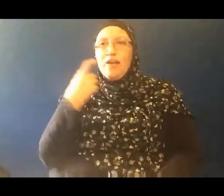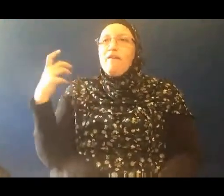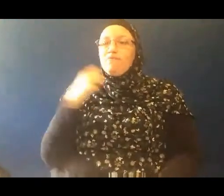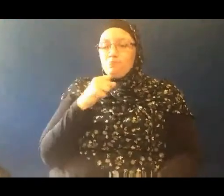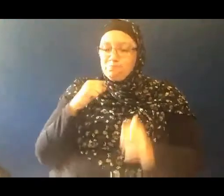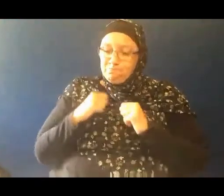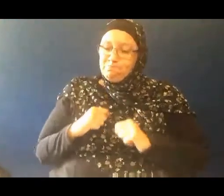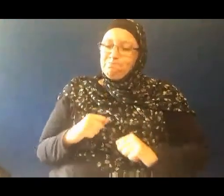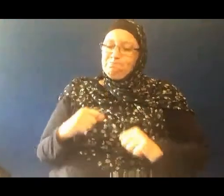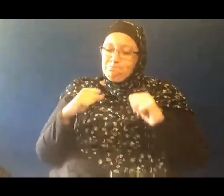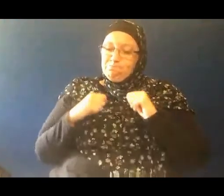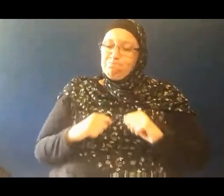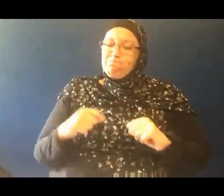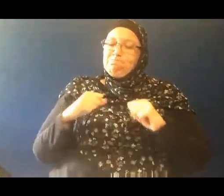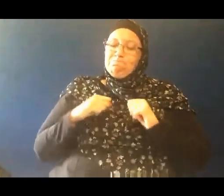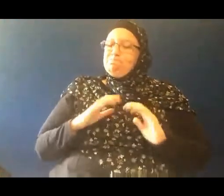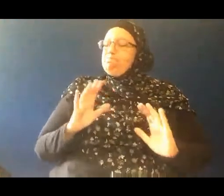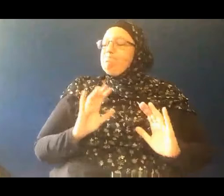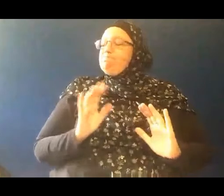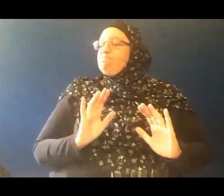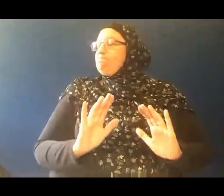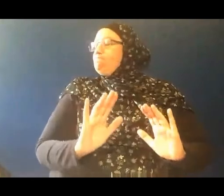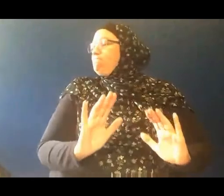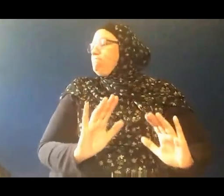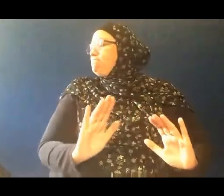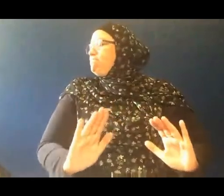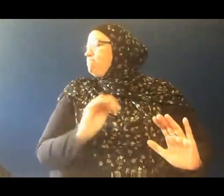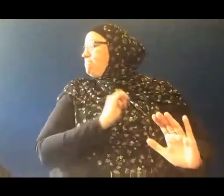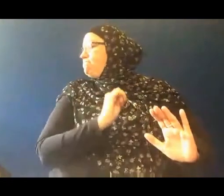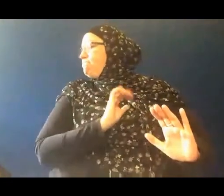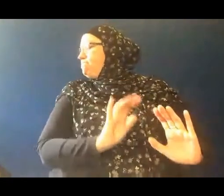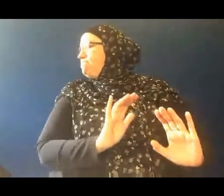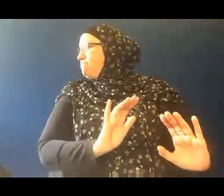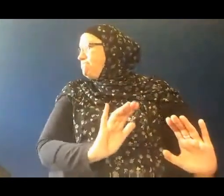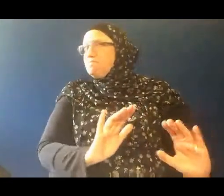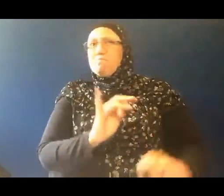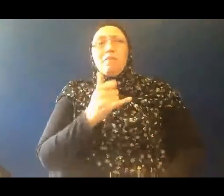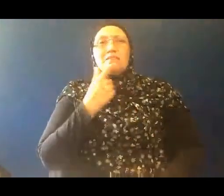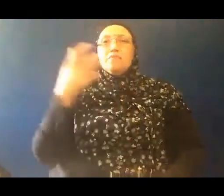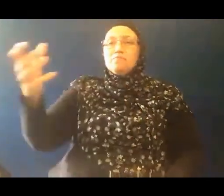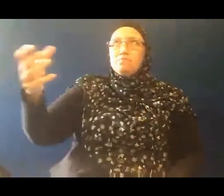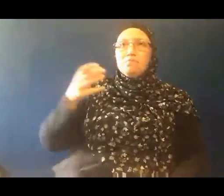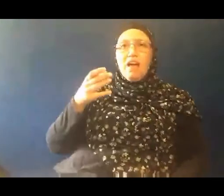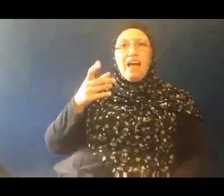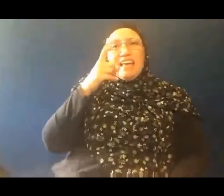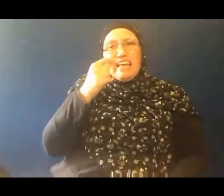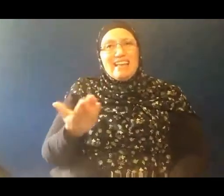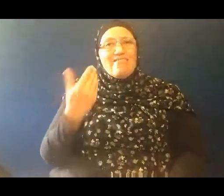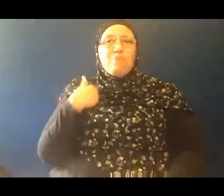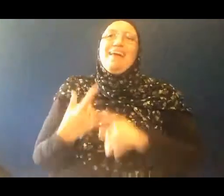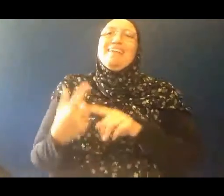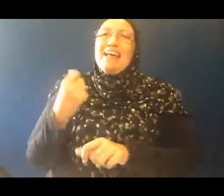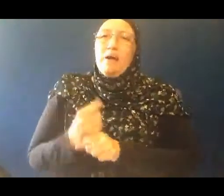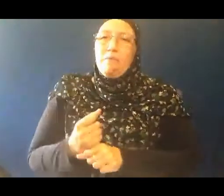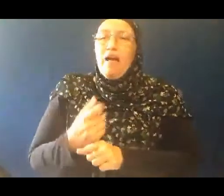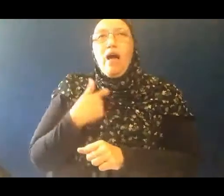train ourselves with patience. Through what? Someone may tell us, Sheikh, can you give me a practical example? I